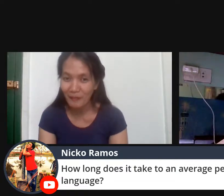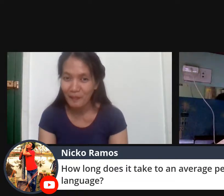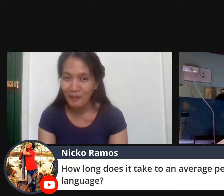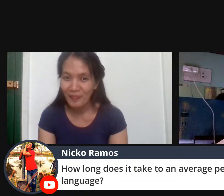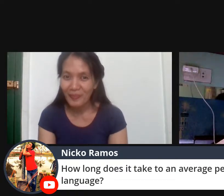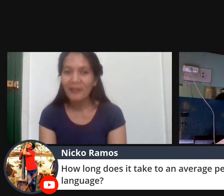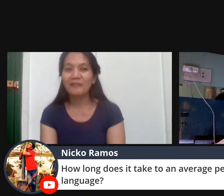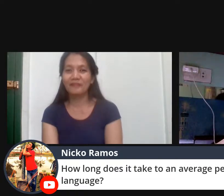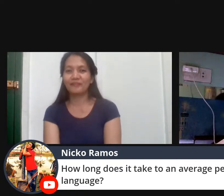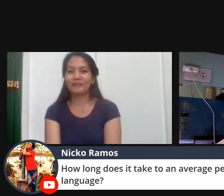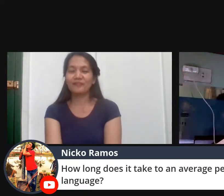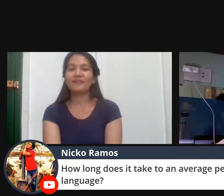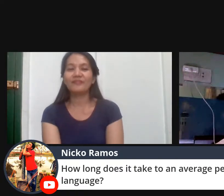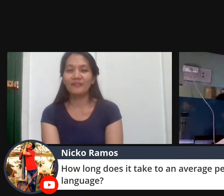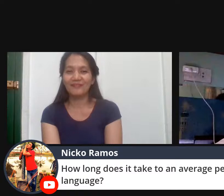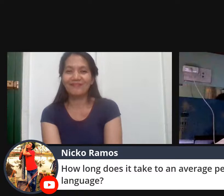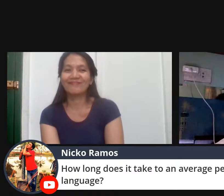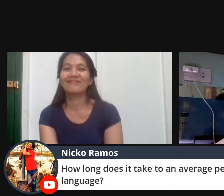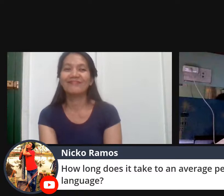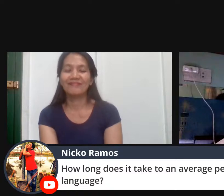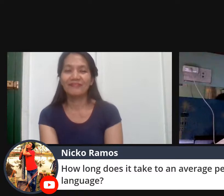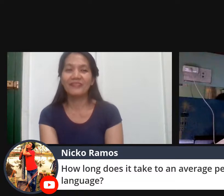sir? okay.